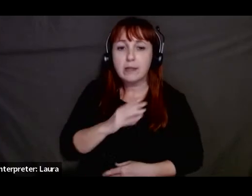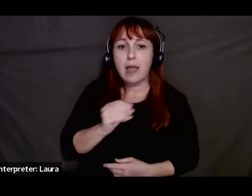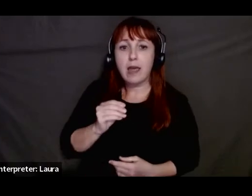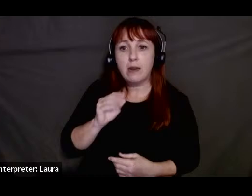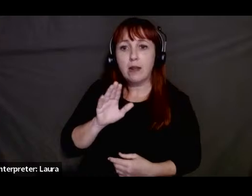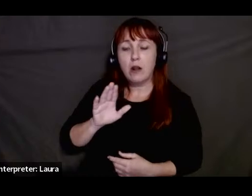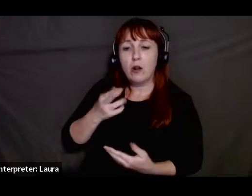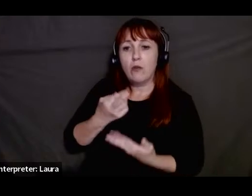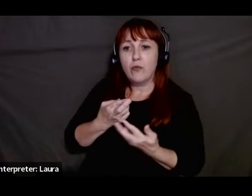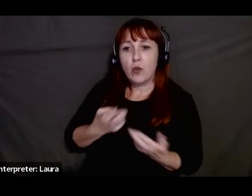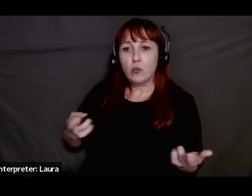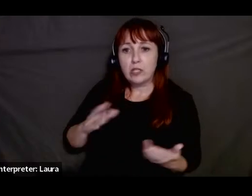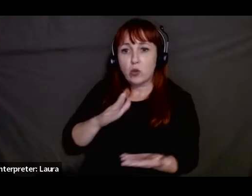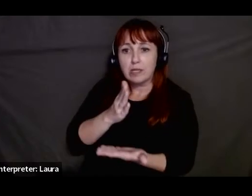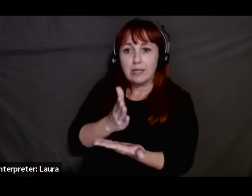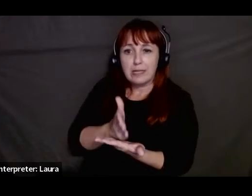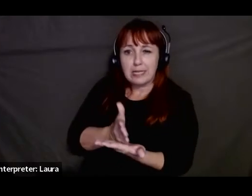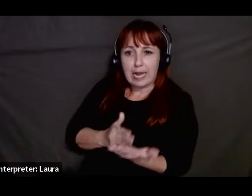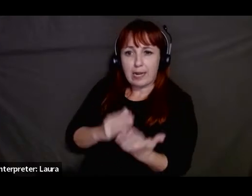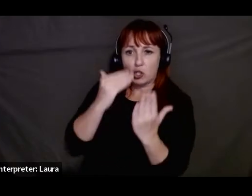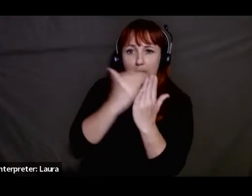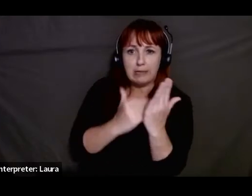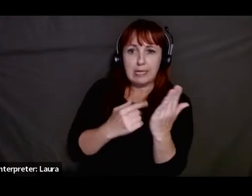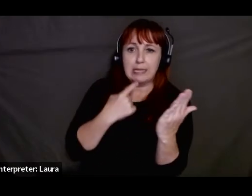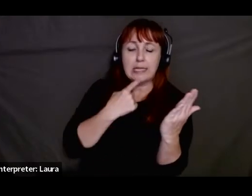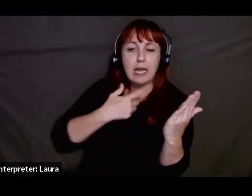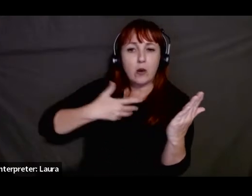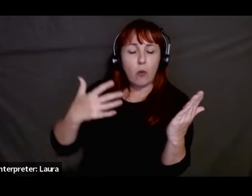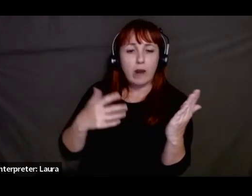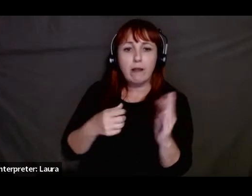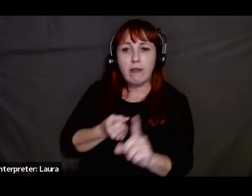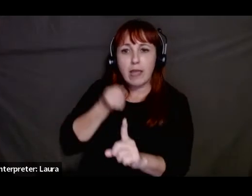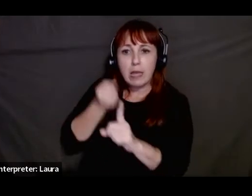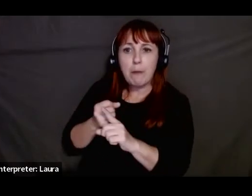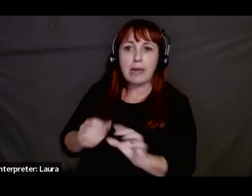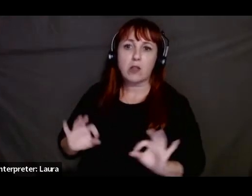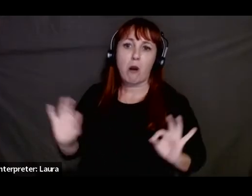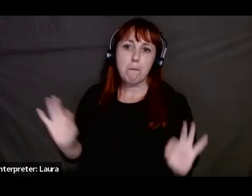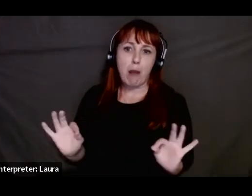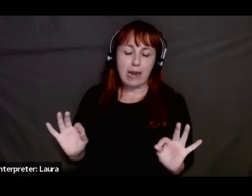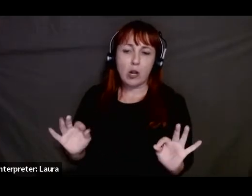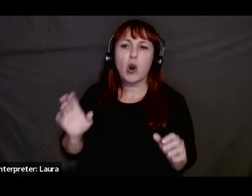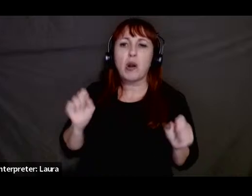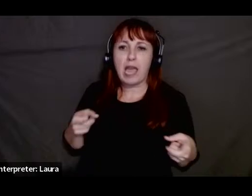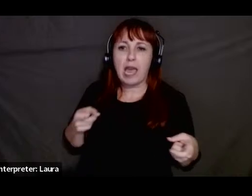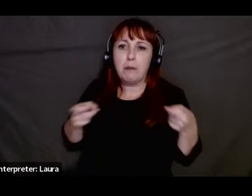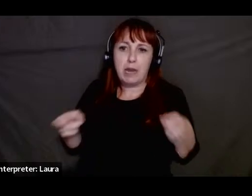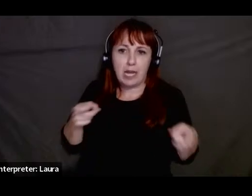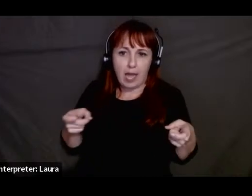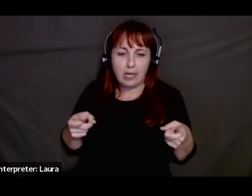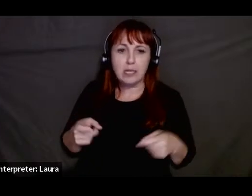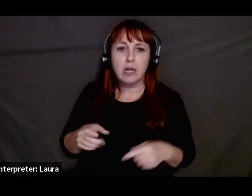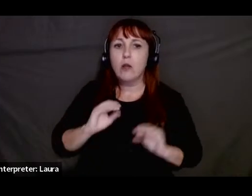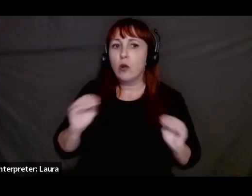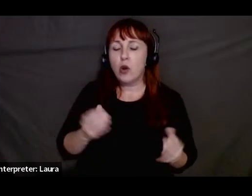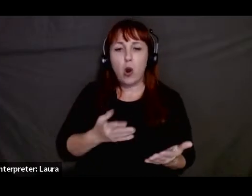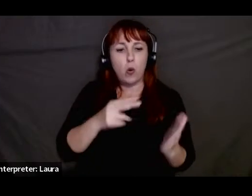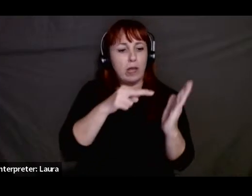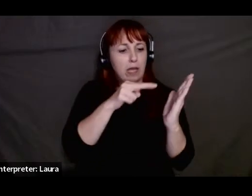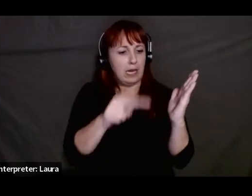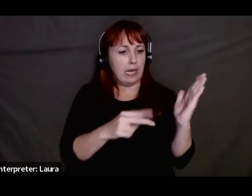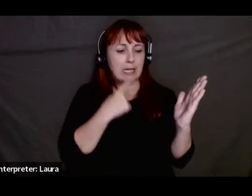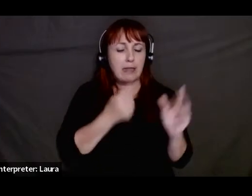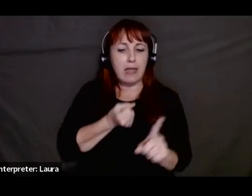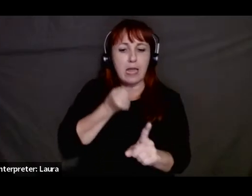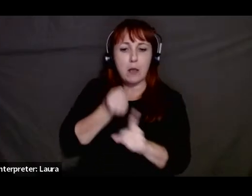respective resource sections, however, indicated that the impacts would be minor or mitigated, and there was no indication that the impacts